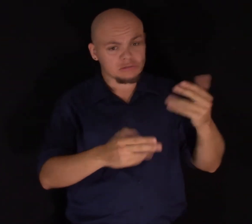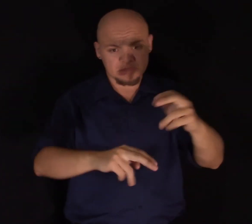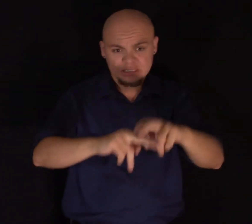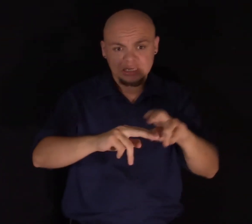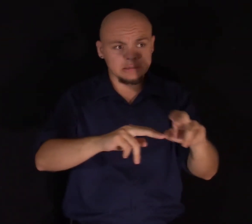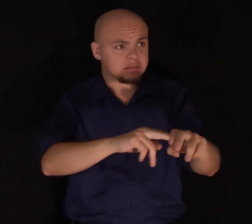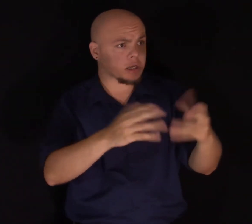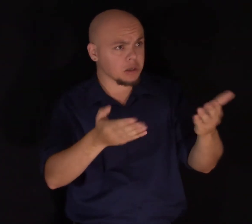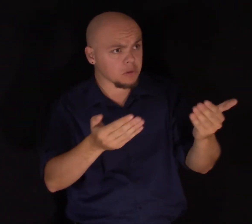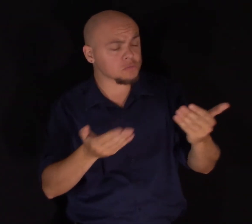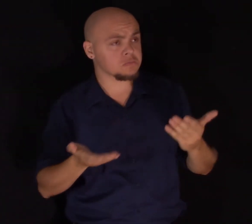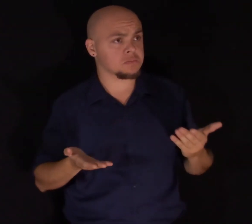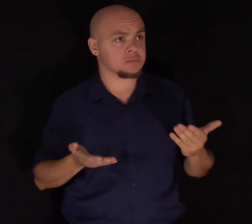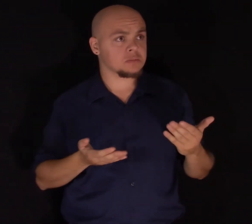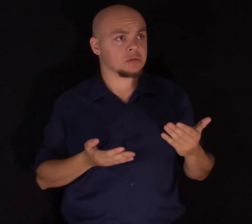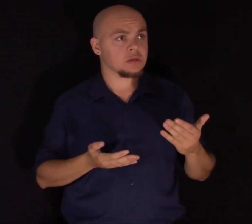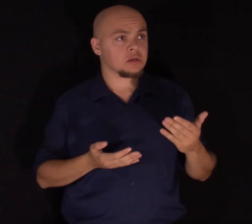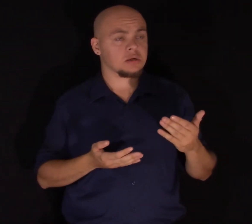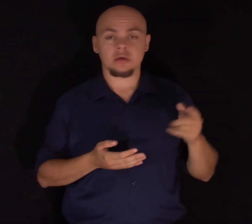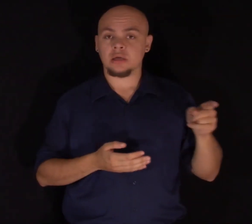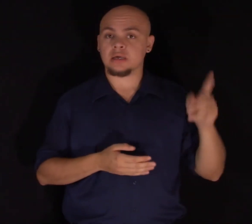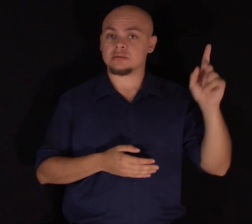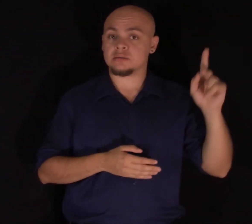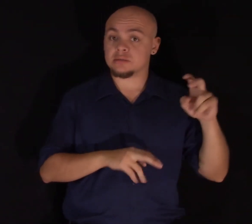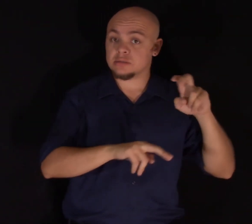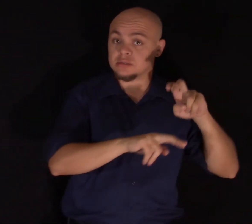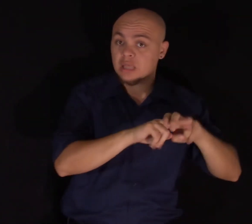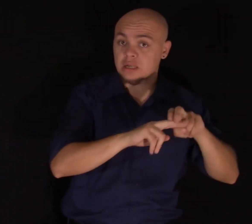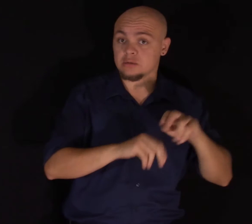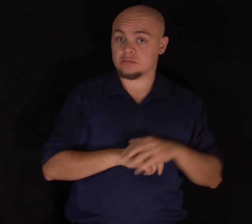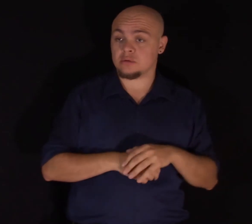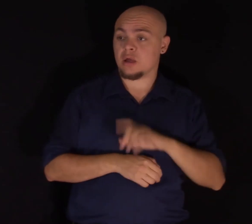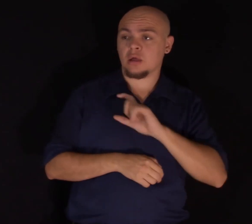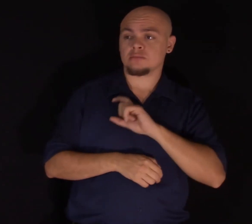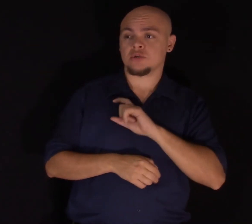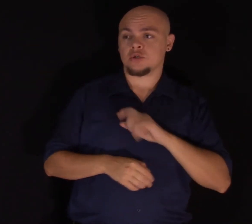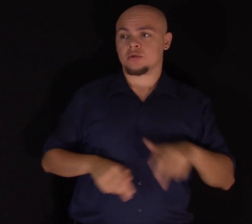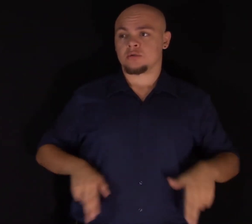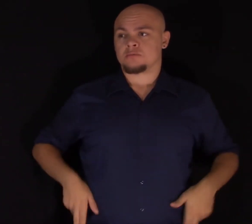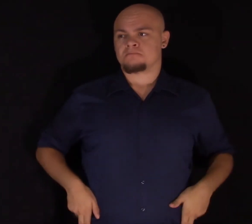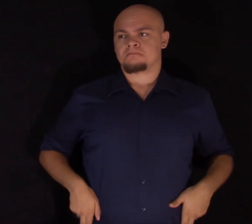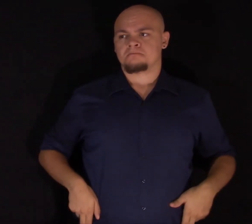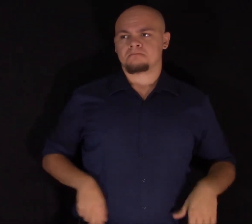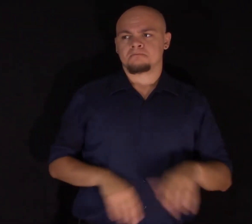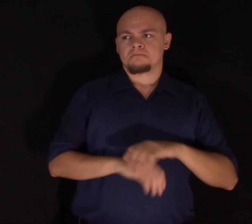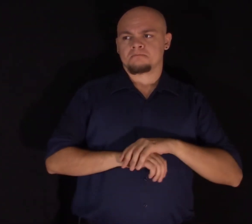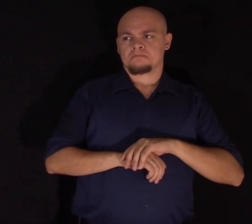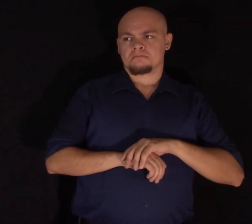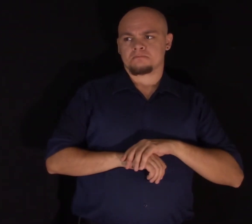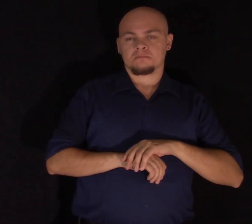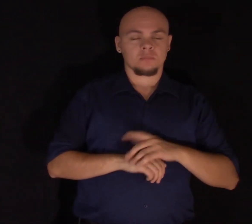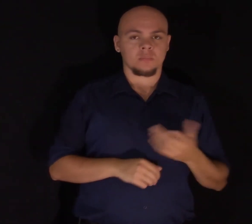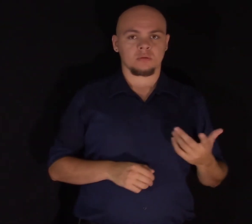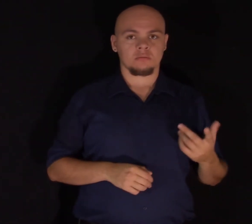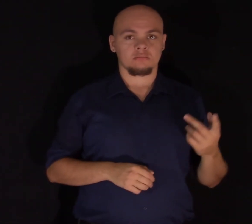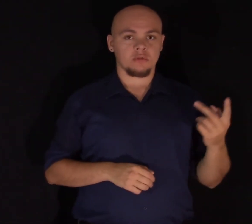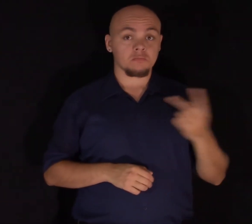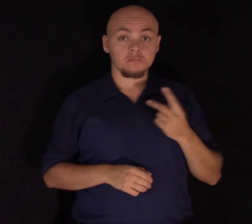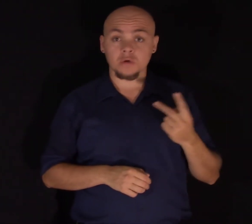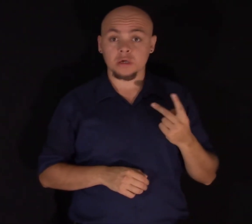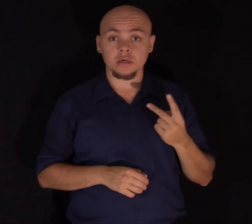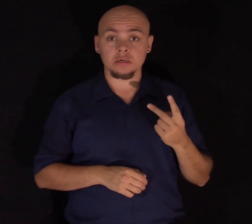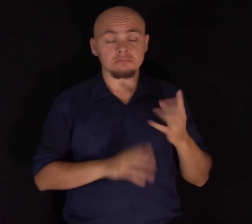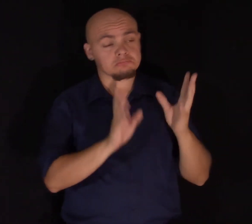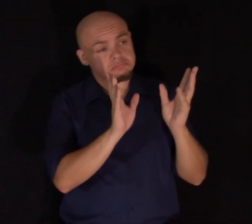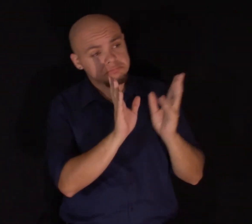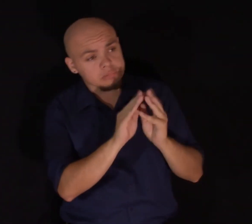seat. Mr. Kelly sat down, and the bodyguard stood at attention to his right. And we